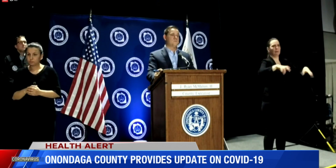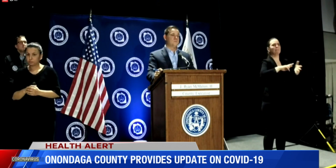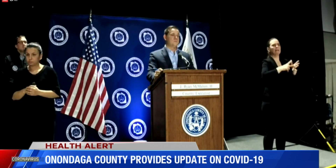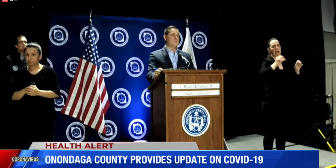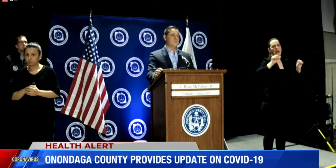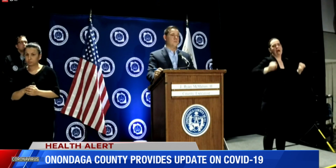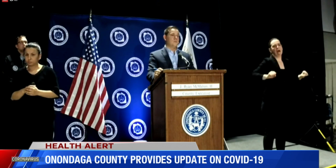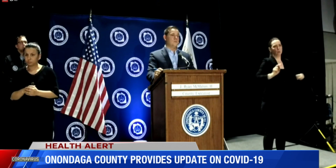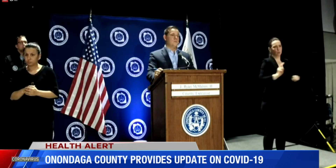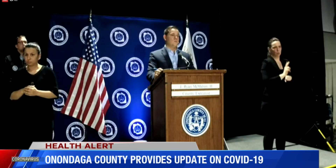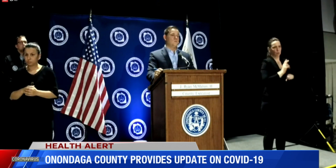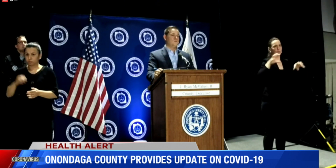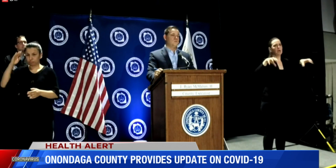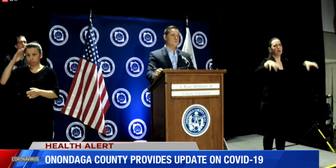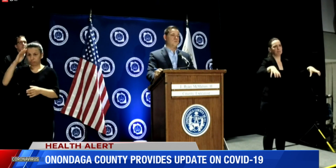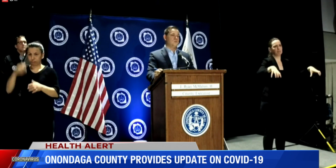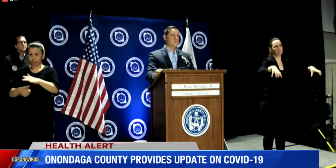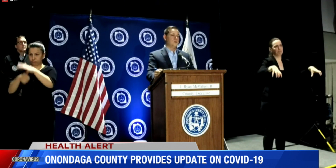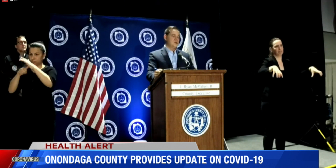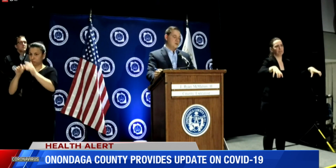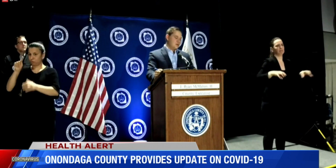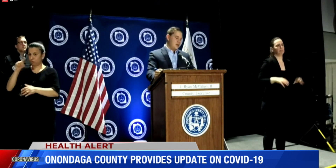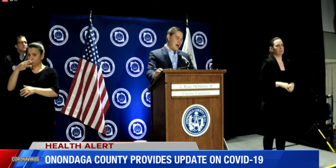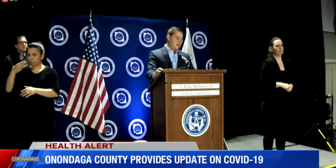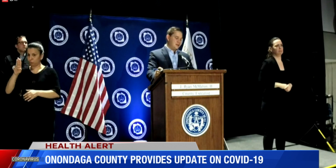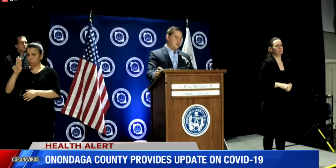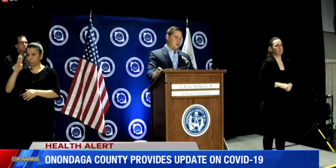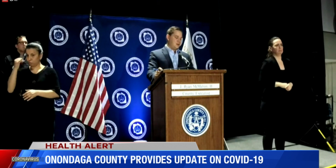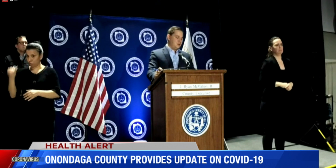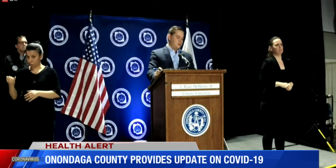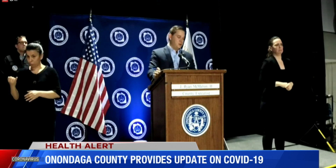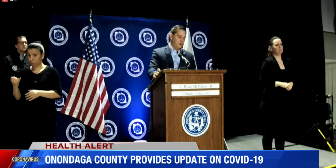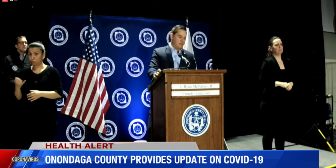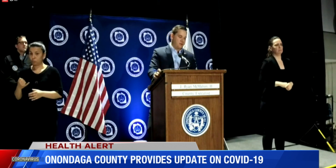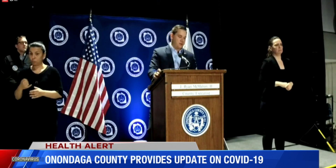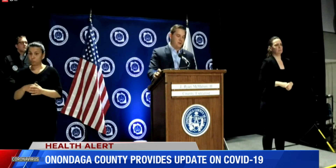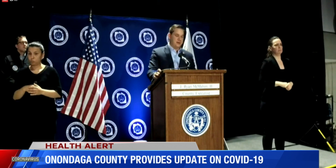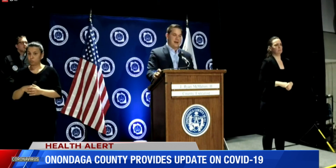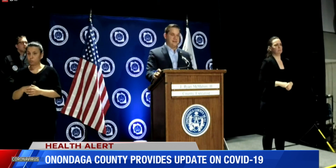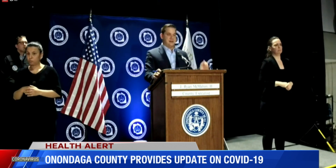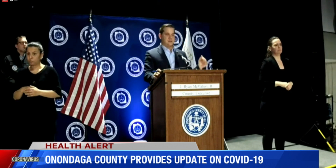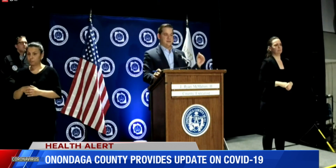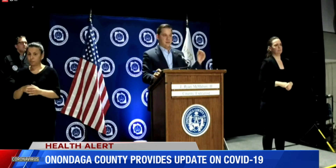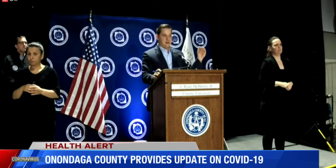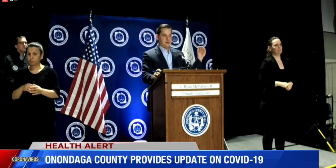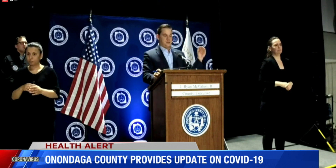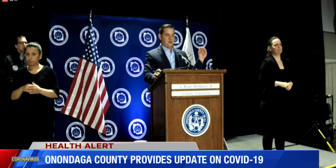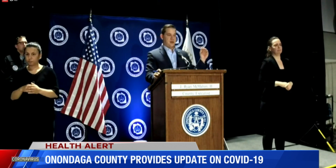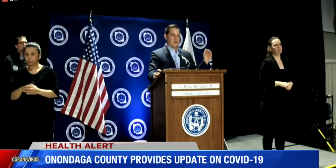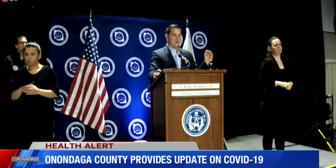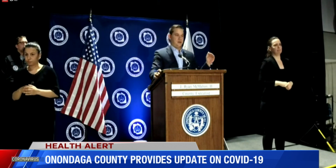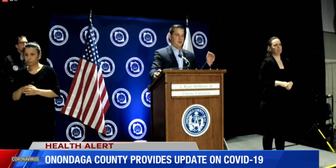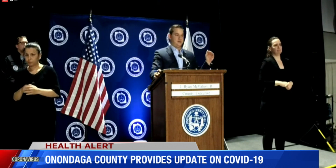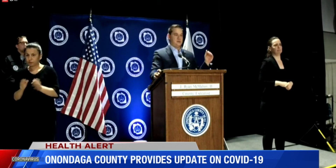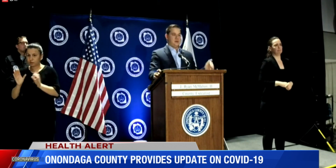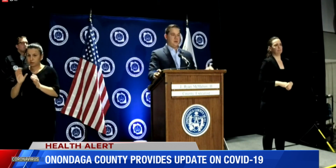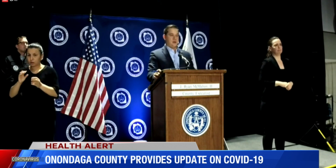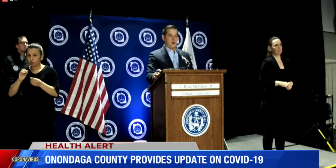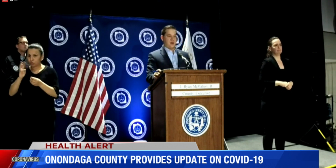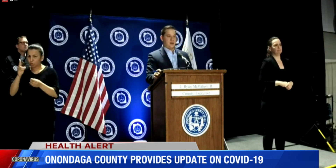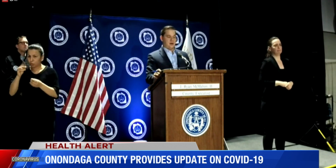hospitalizations. Is the county experiencing that? Yeah, I think the context that you get each day